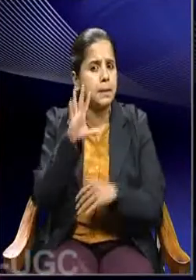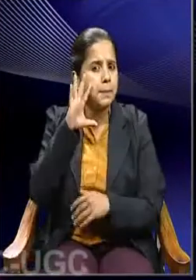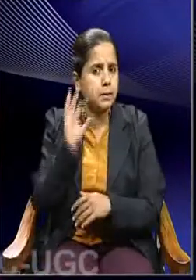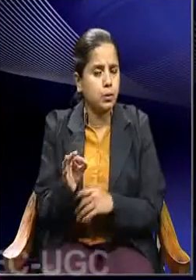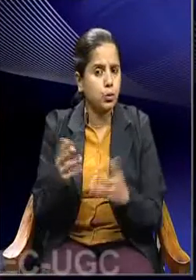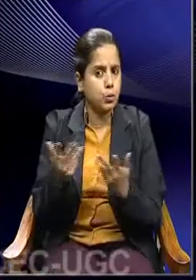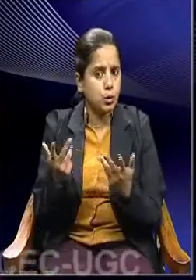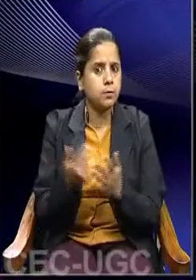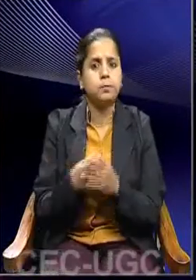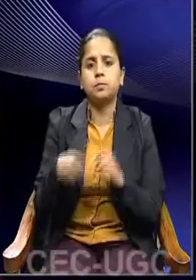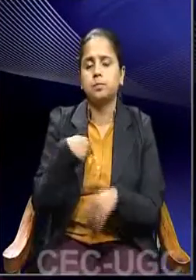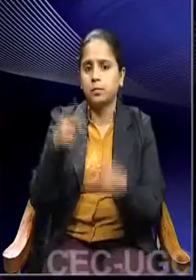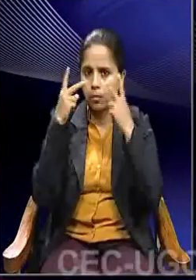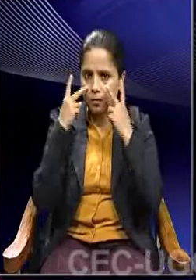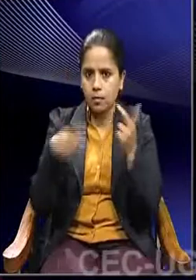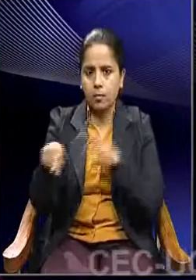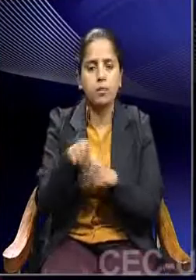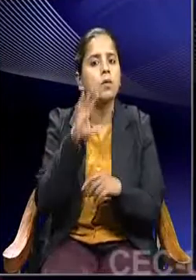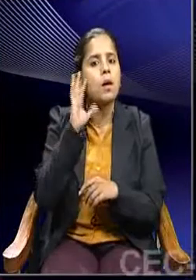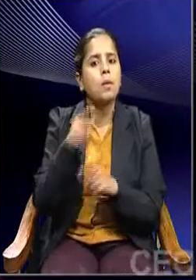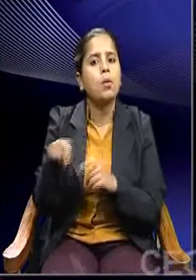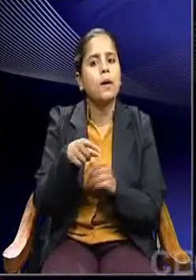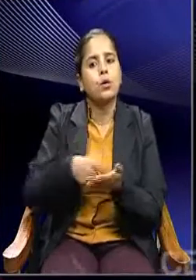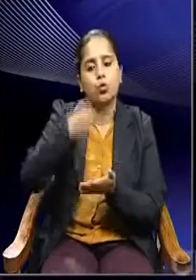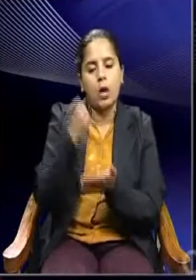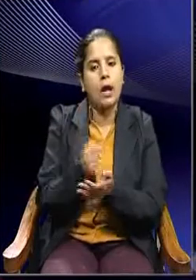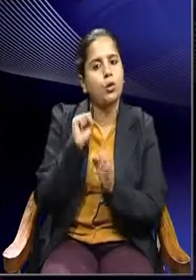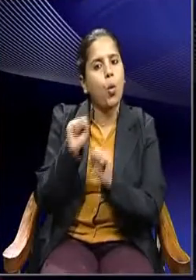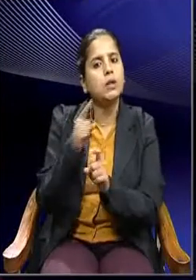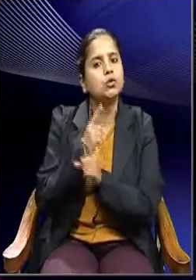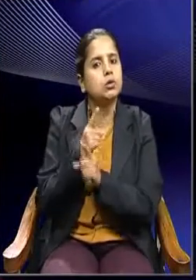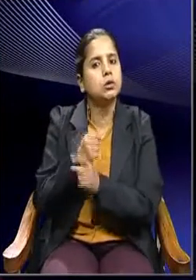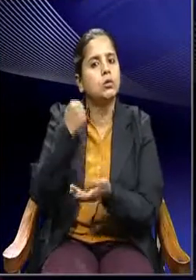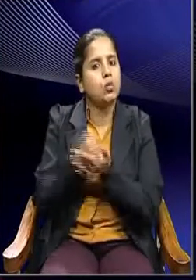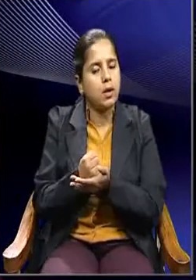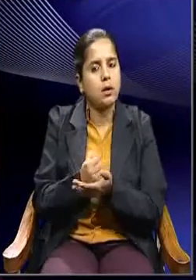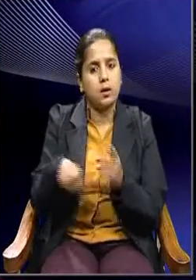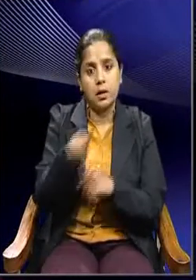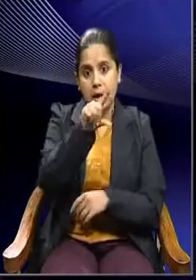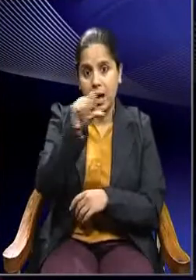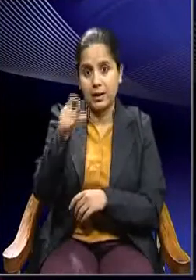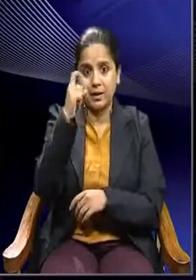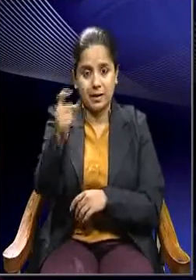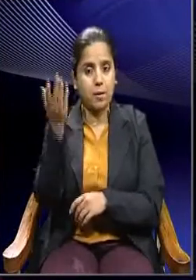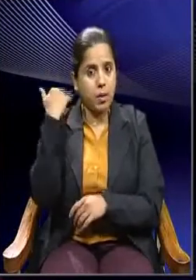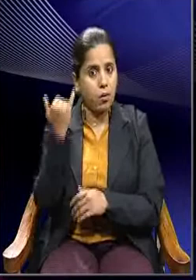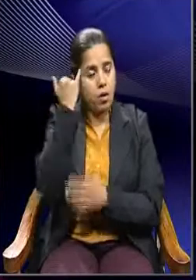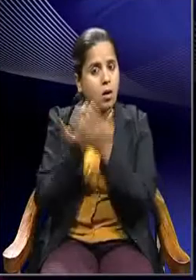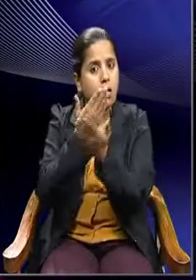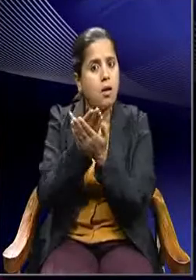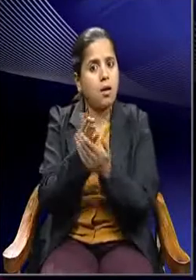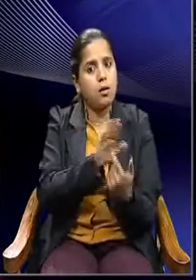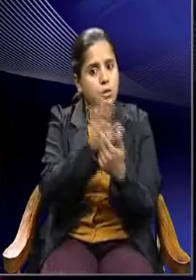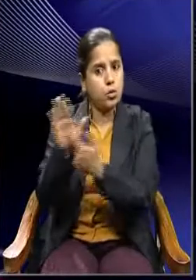with also looking at the important aspects of rights of teachers. The 1997 recommendation concerning